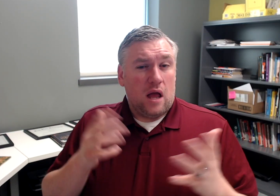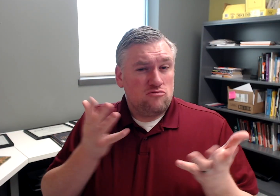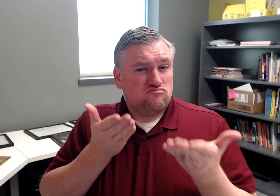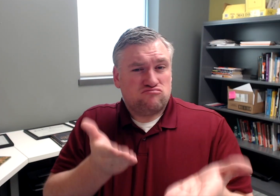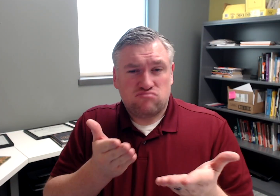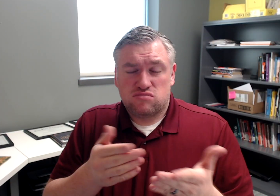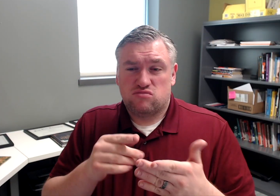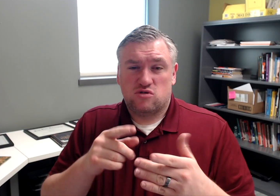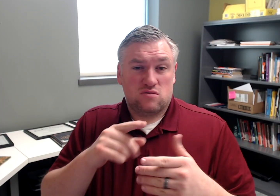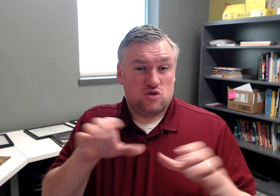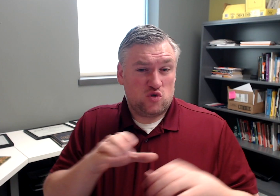all.